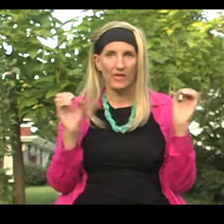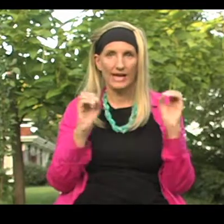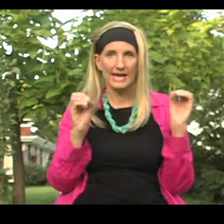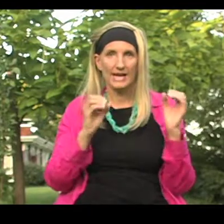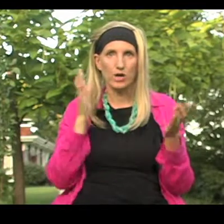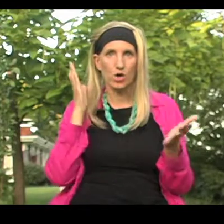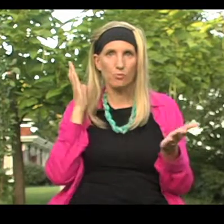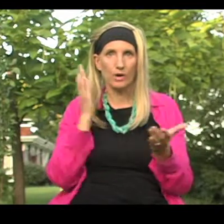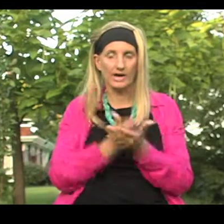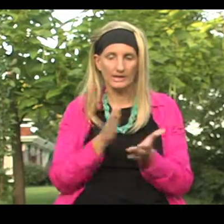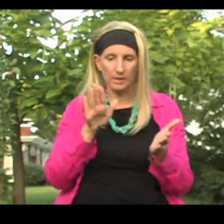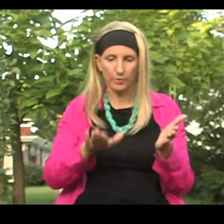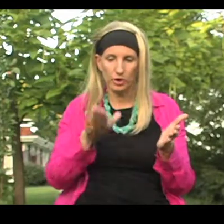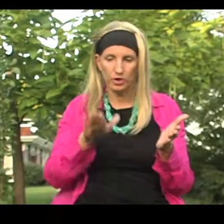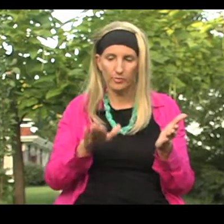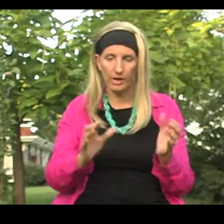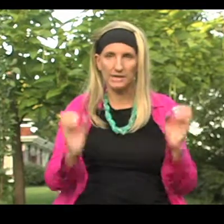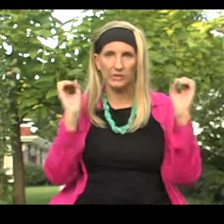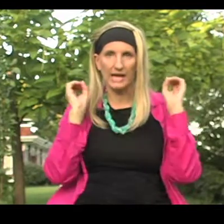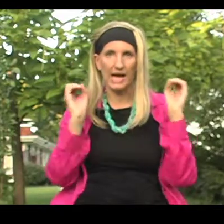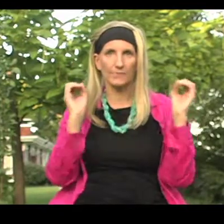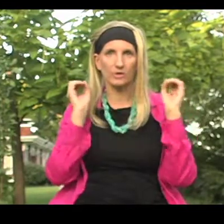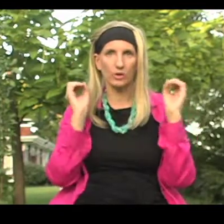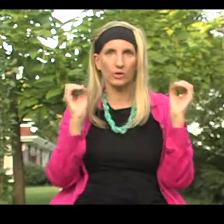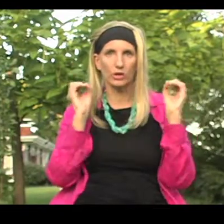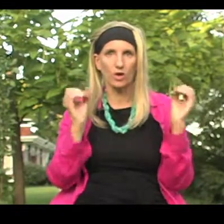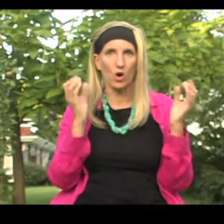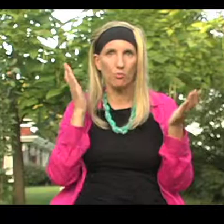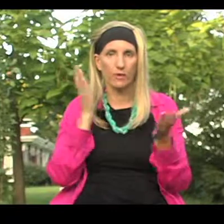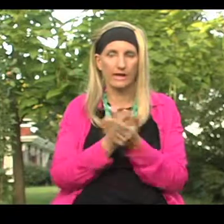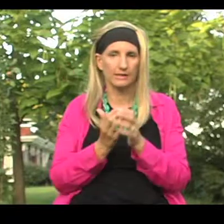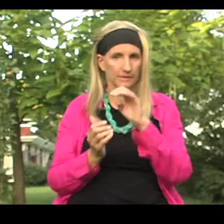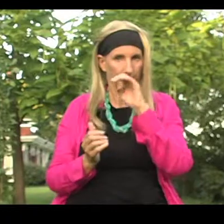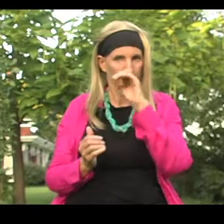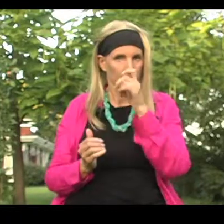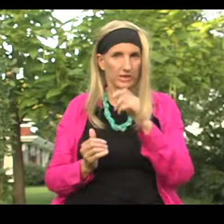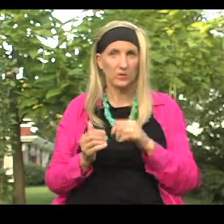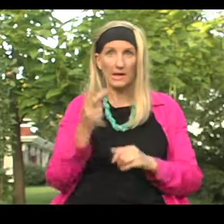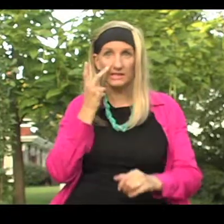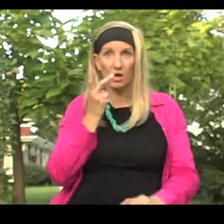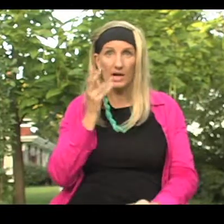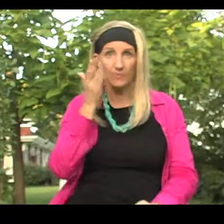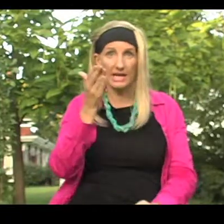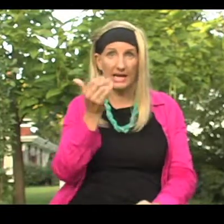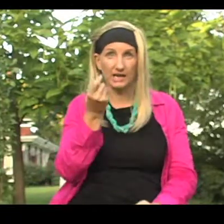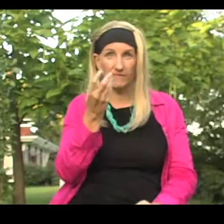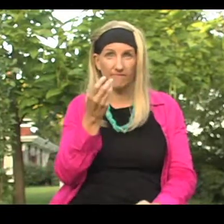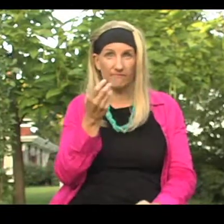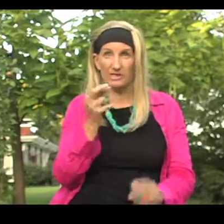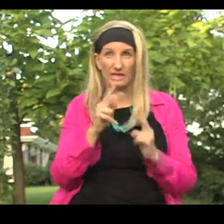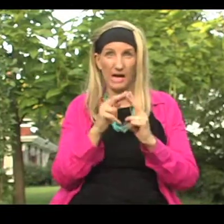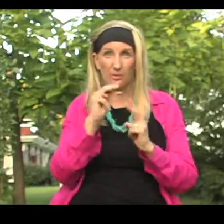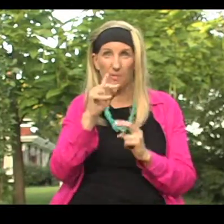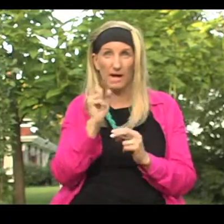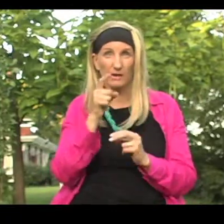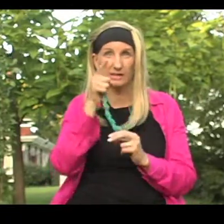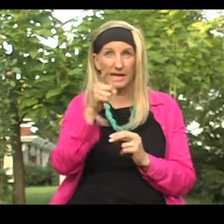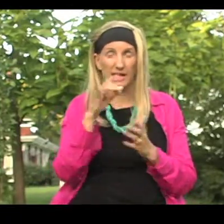I had no brakes. I pushed on the brakes, there's absolutely no brakes. So I saw up ahead, just a couple of miles ahead,